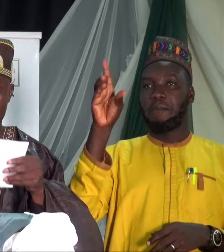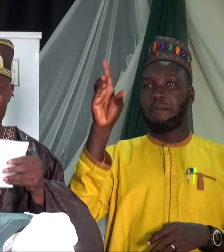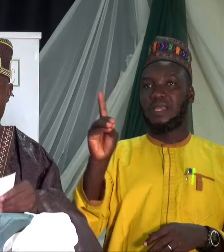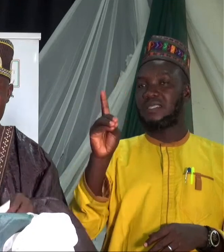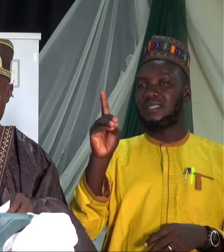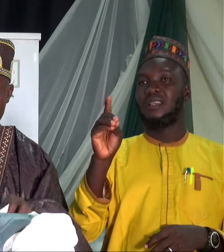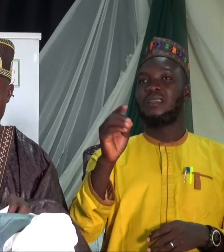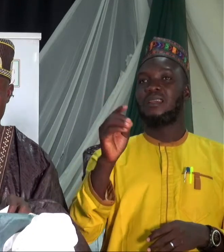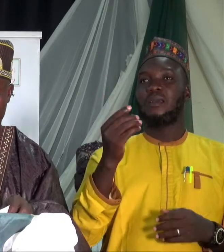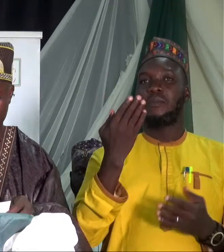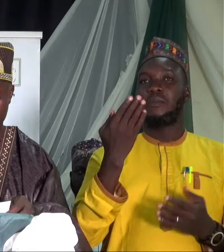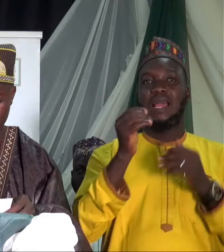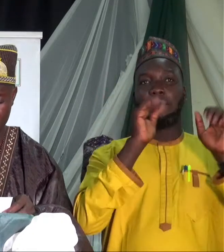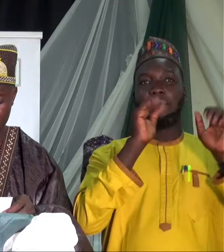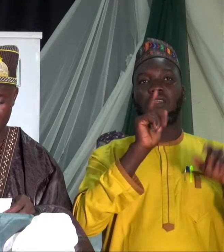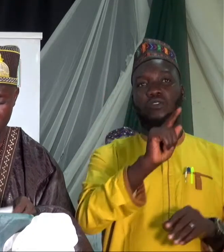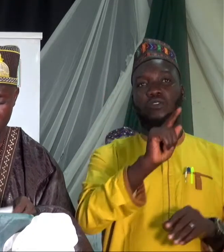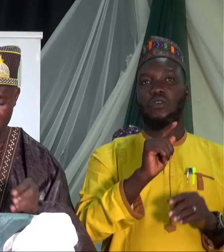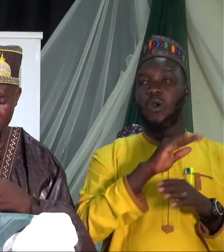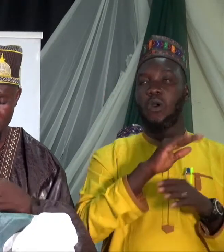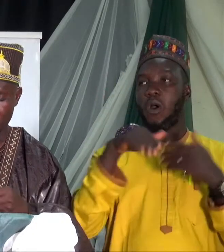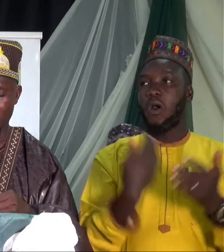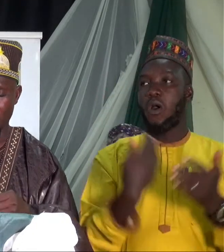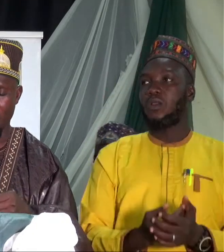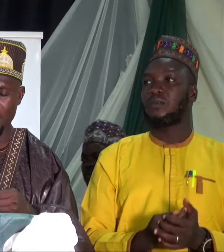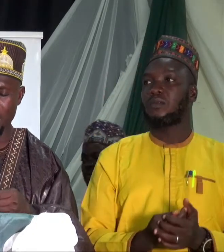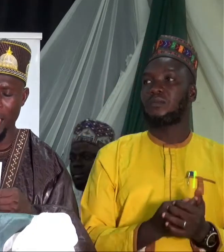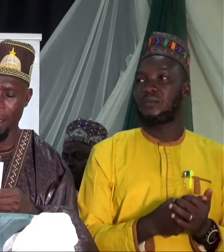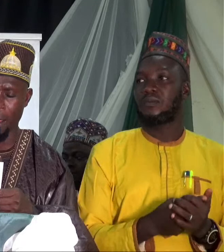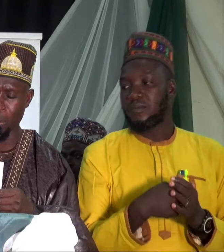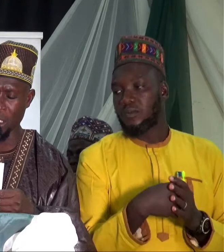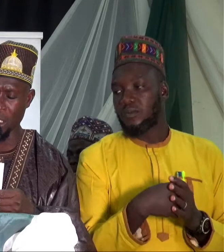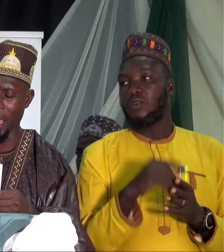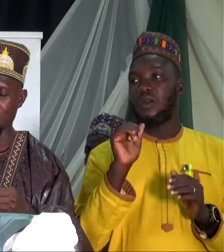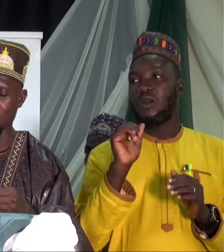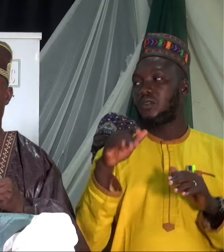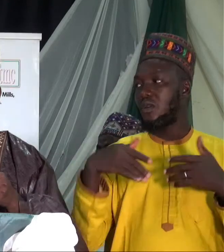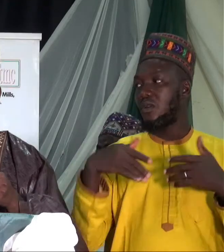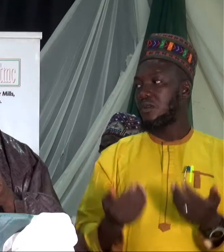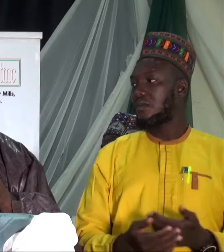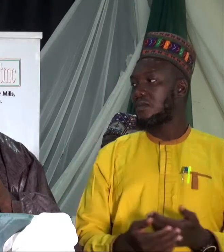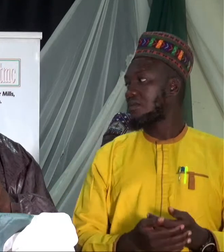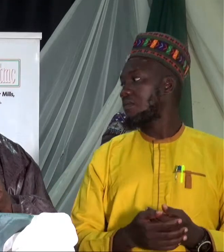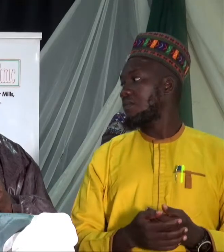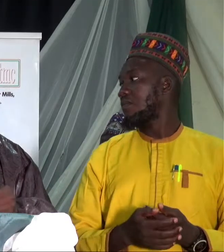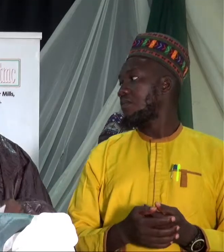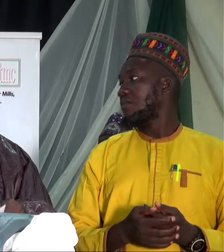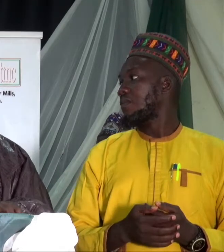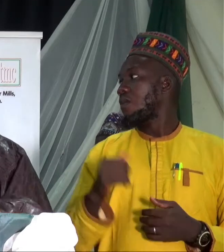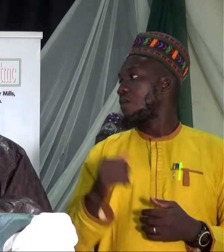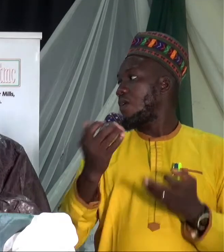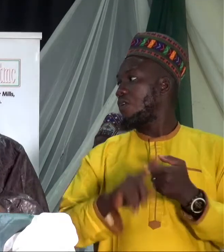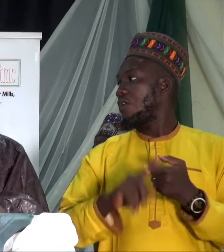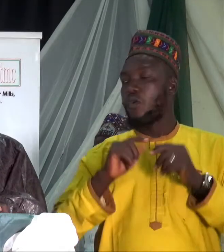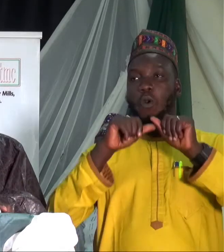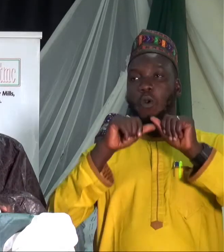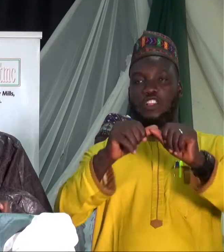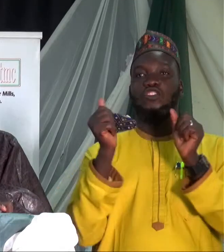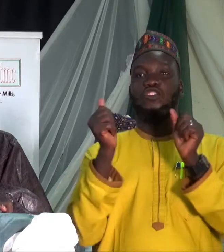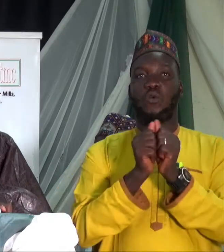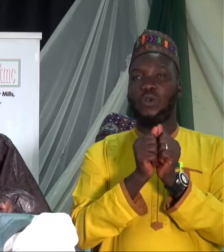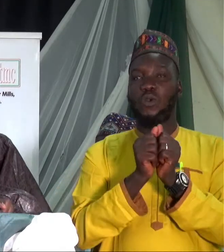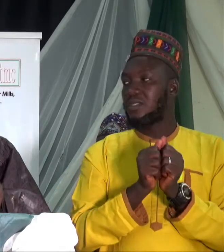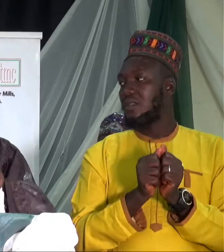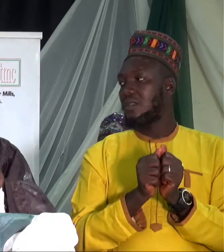ọlọ́ba ní sanlẹ̀ sọ dáadáa let's quickly take the chairman's open remarks then we can continue with other introductions